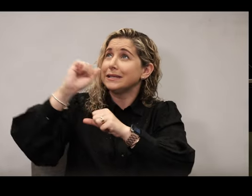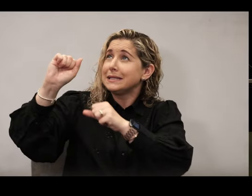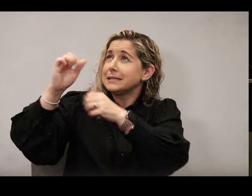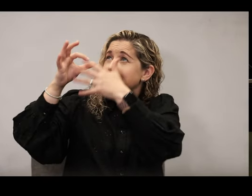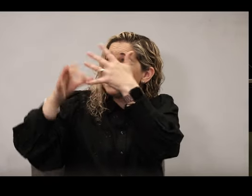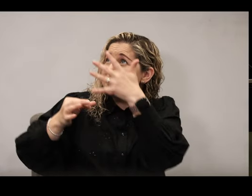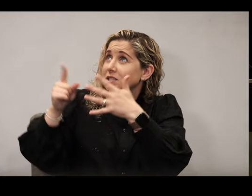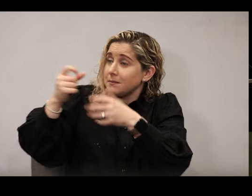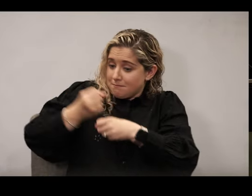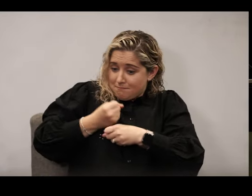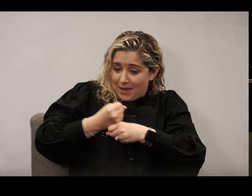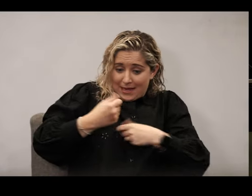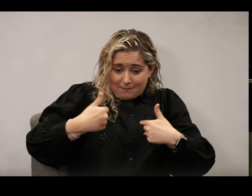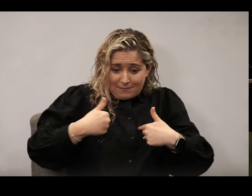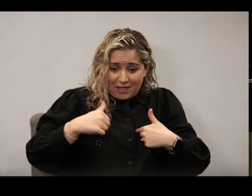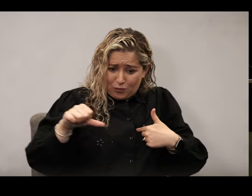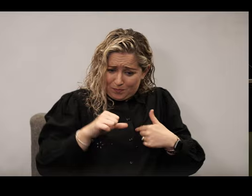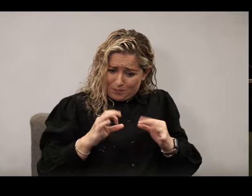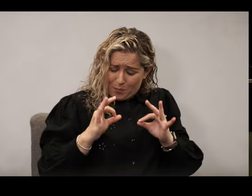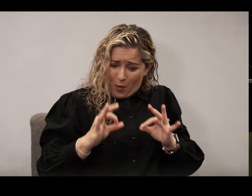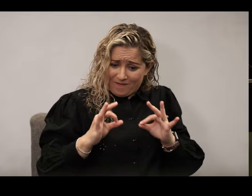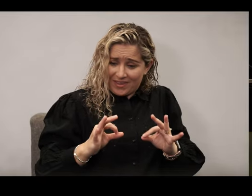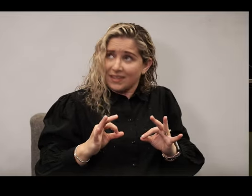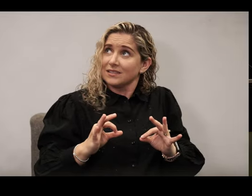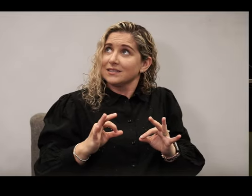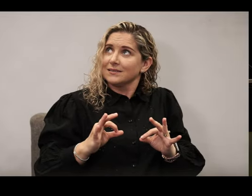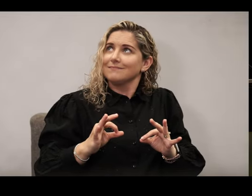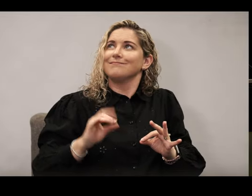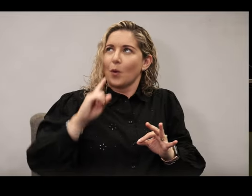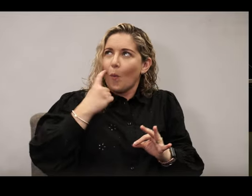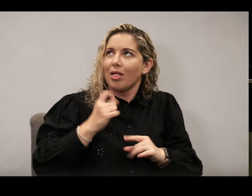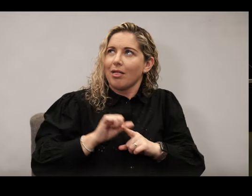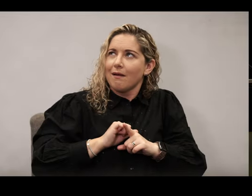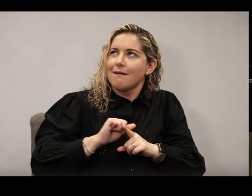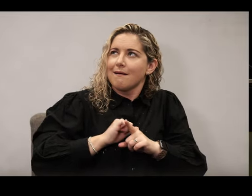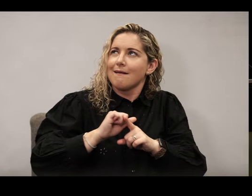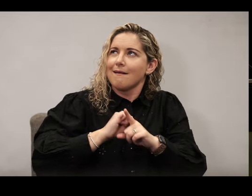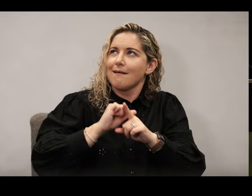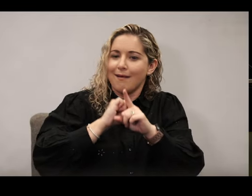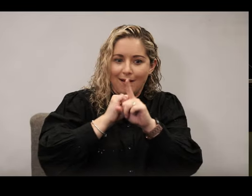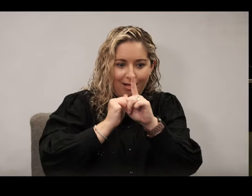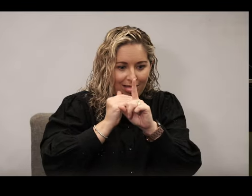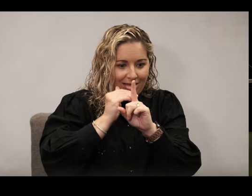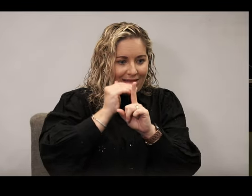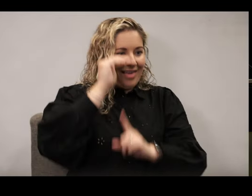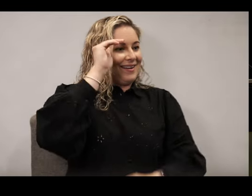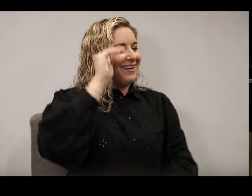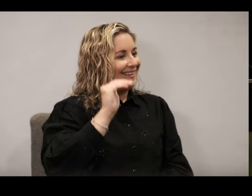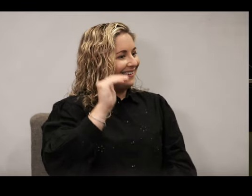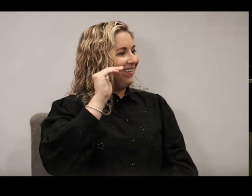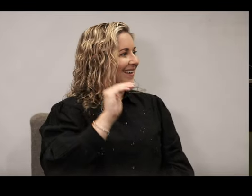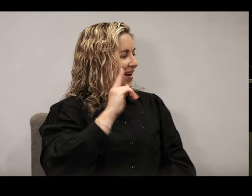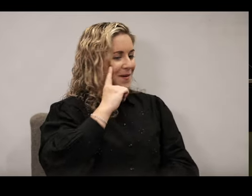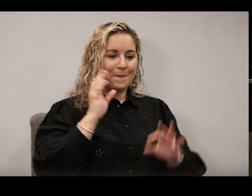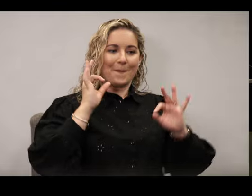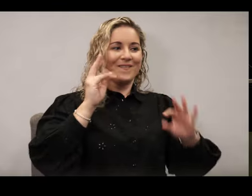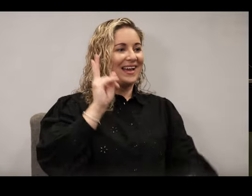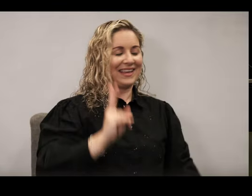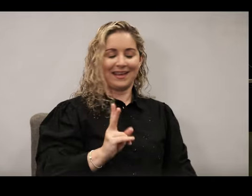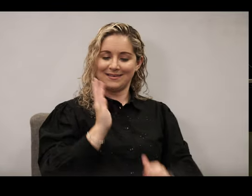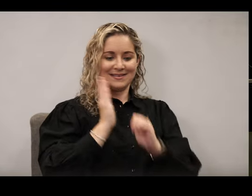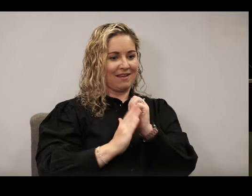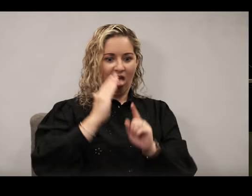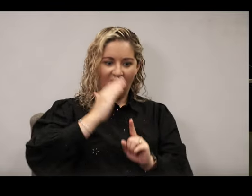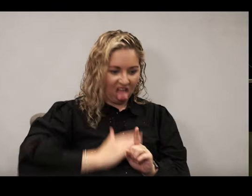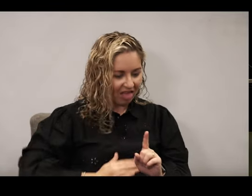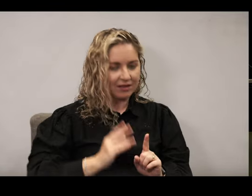just be restored in us, but be perfected in us in such a way that we will never fall again. God's plan